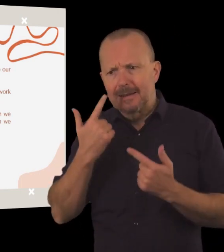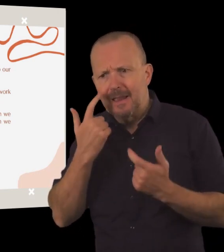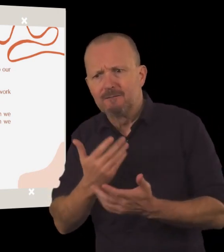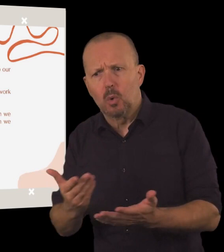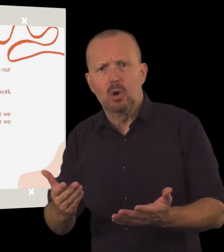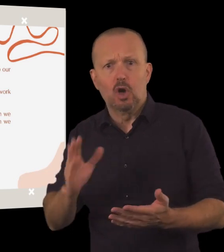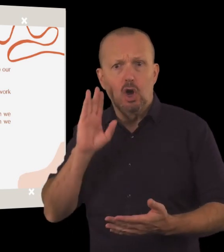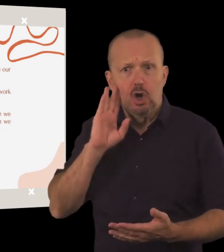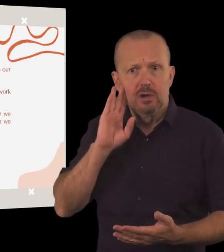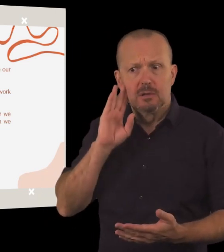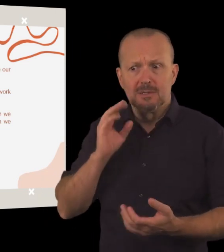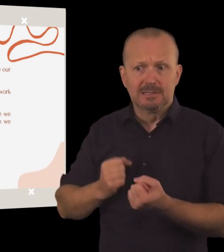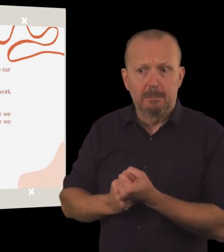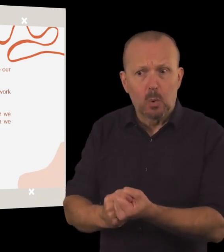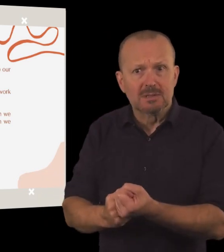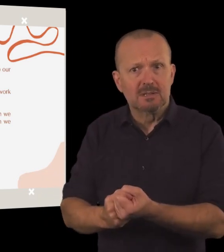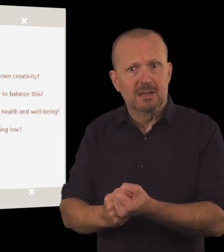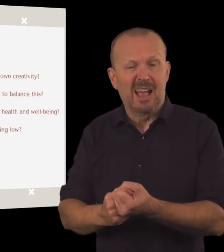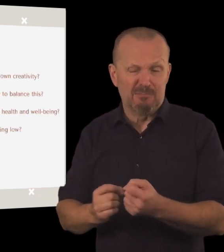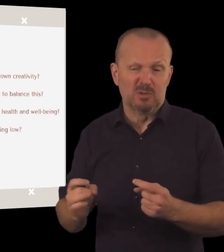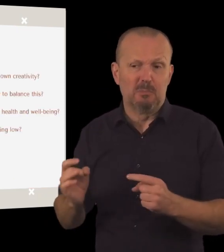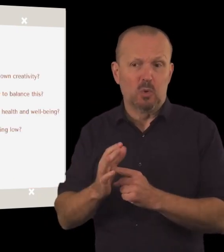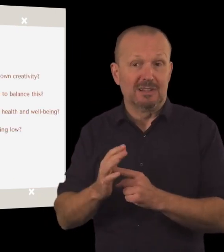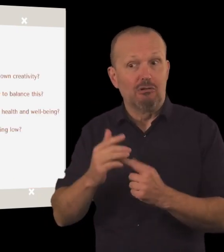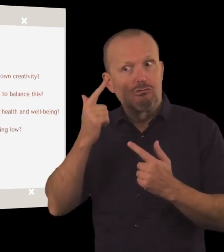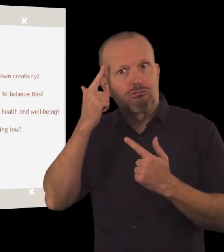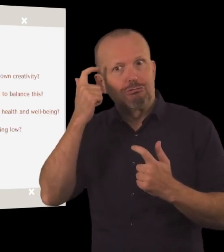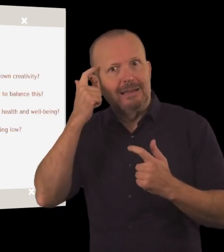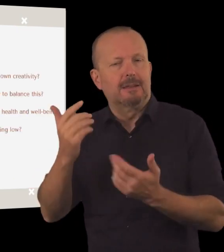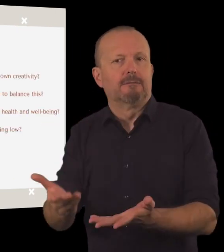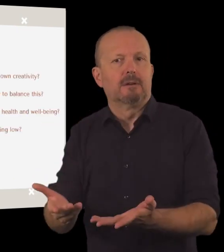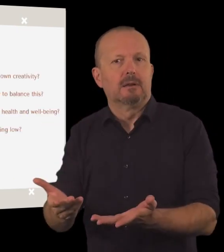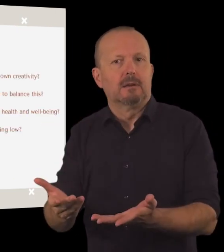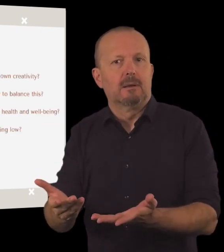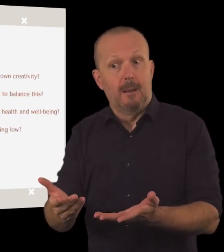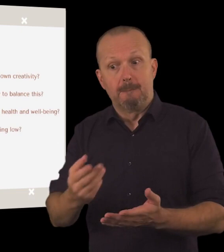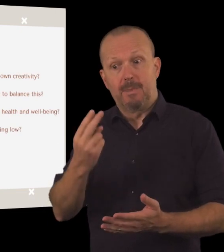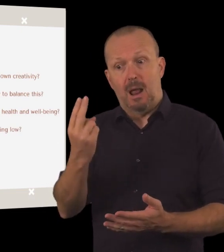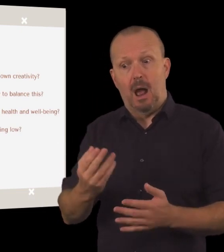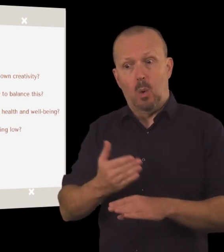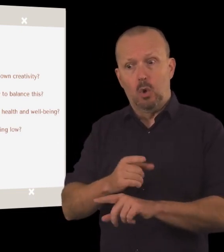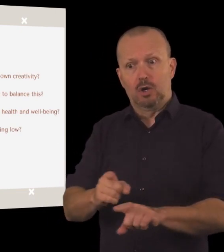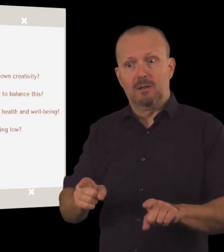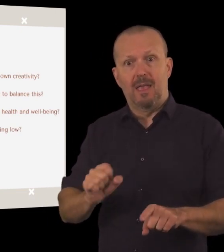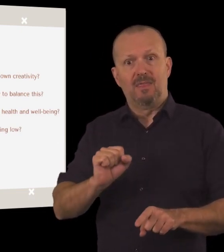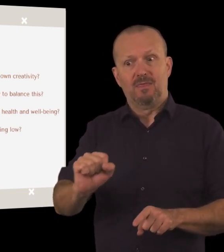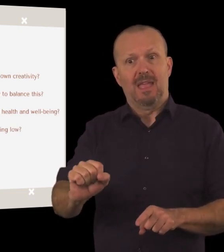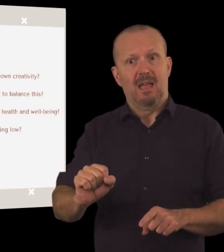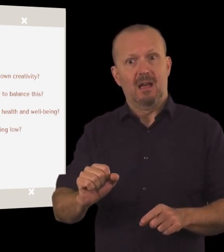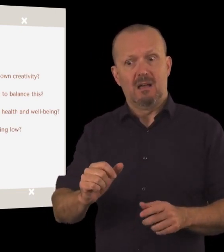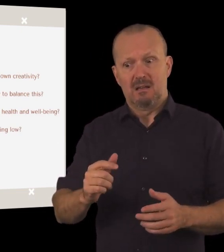give when we have nothing left for ourselves. So do we have good boundaries set in place to protect